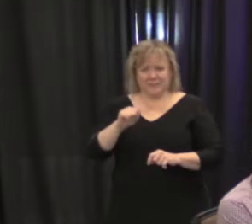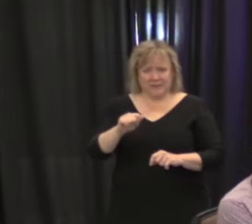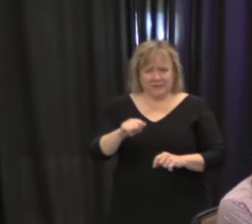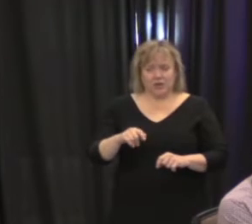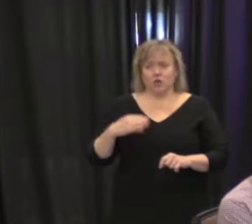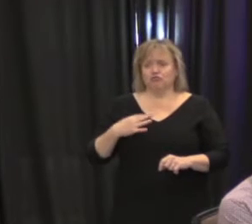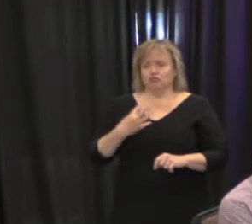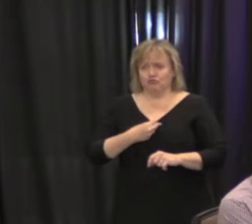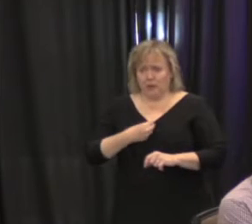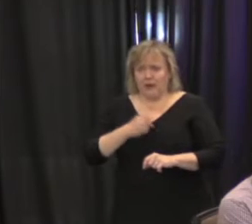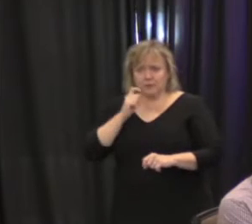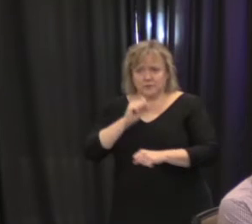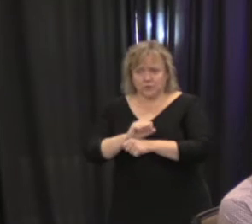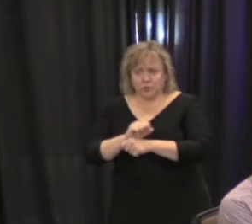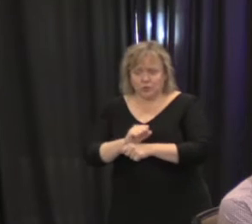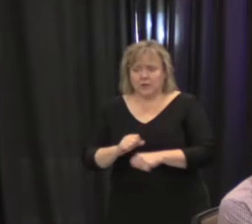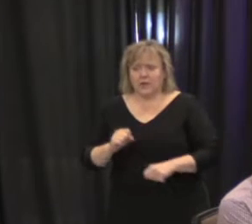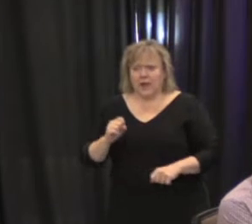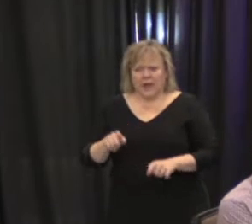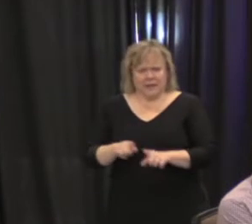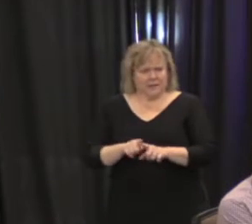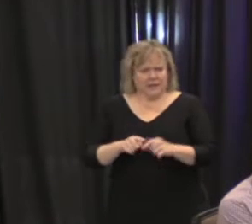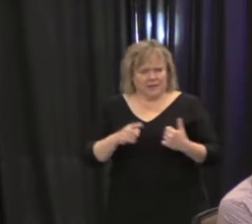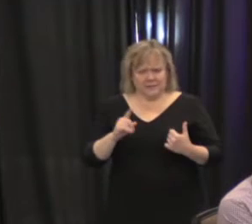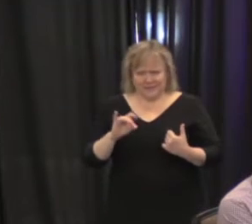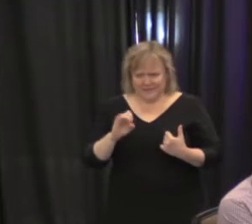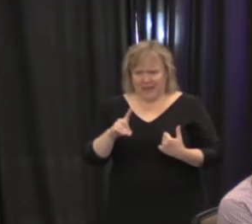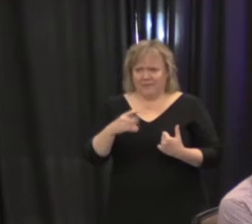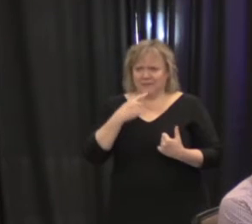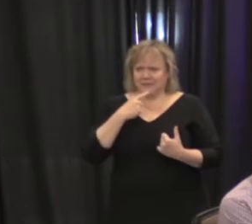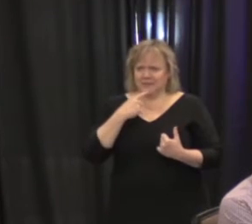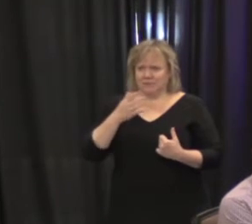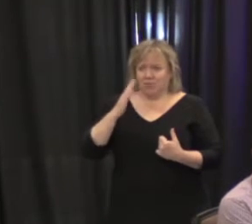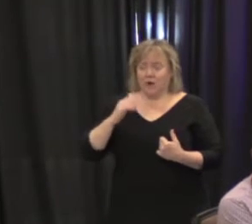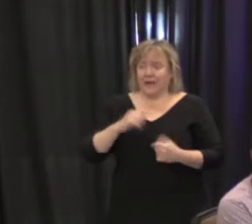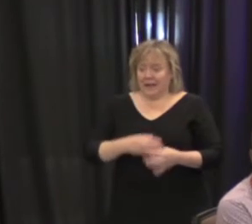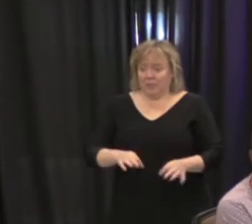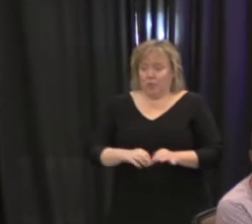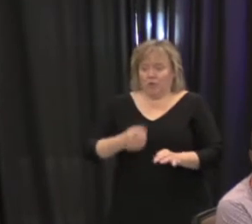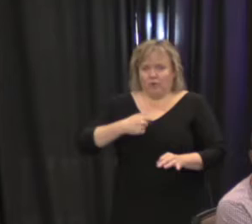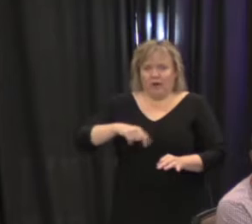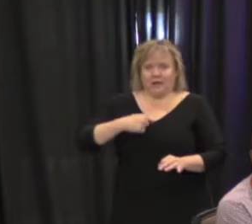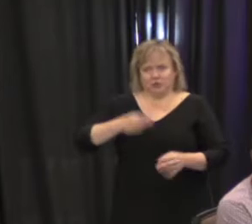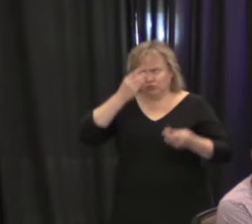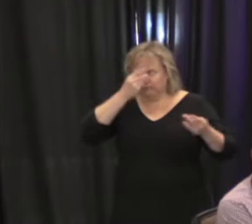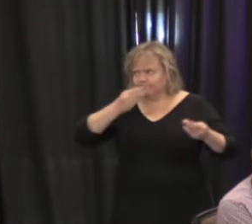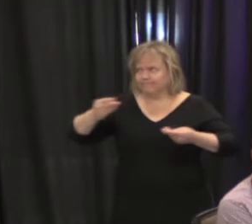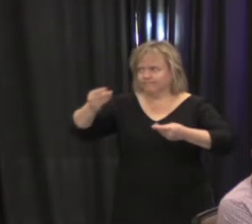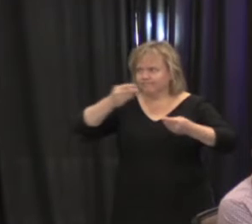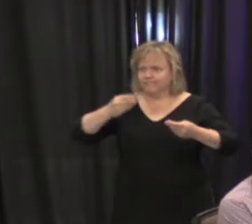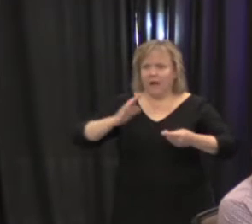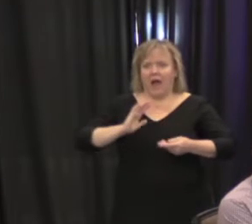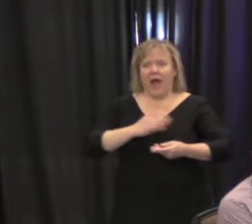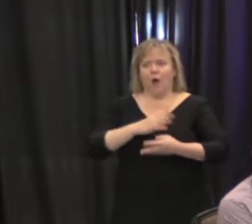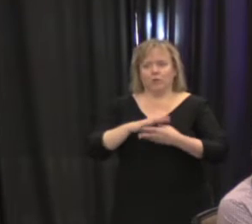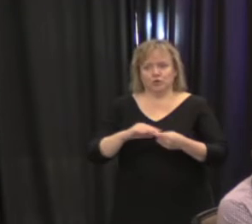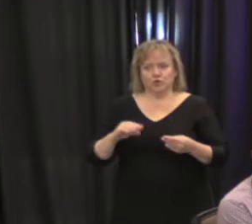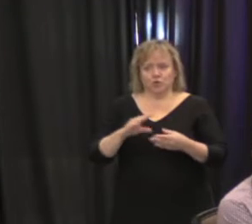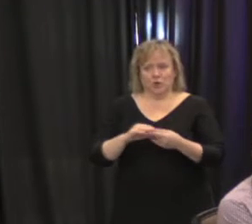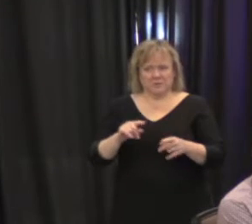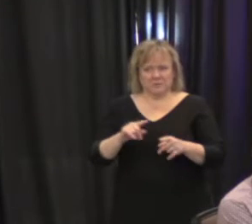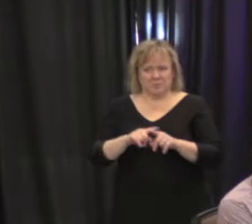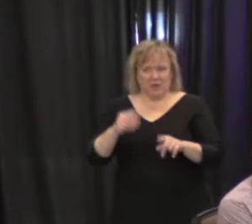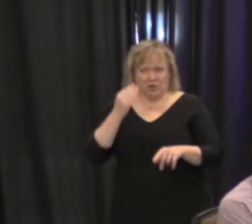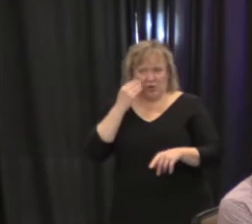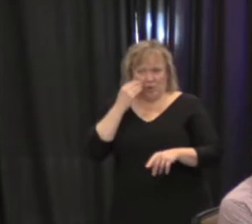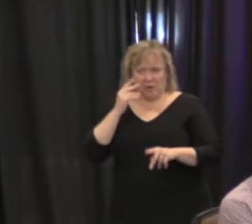what David was saying earlier about how important it is for us to share our stories, but at the same time recognizing that some